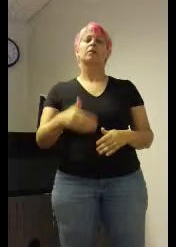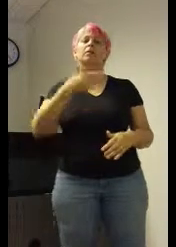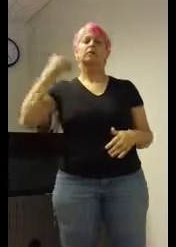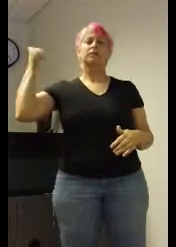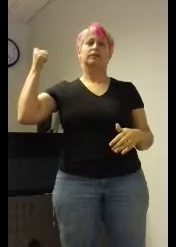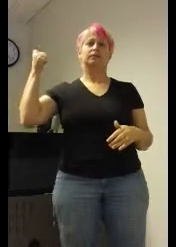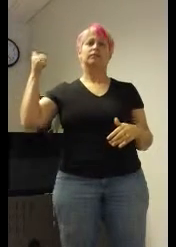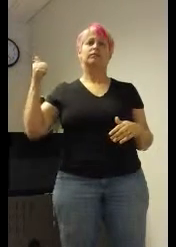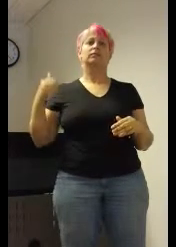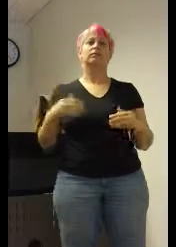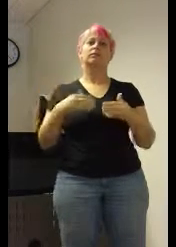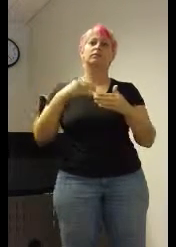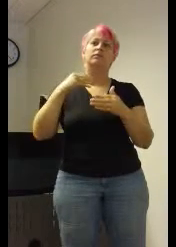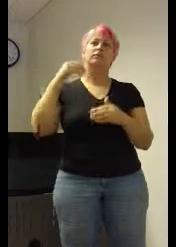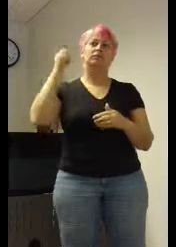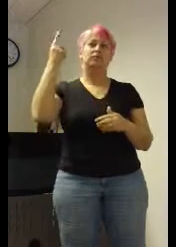going on.